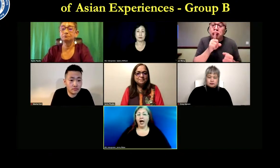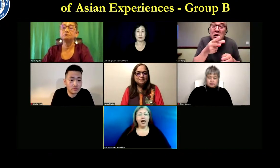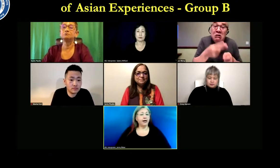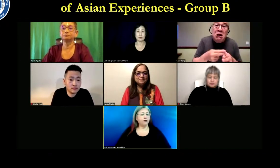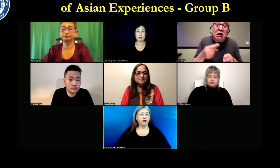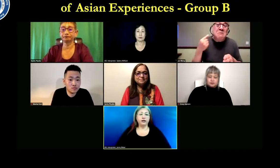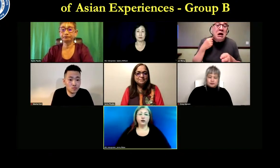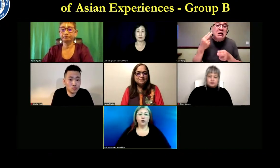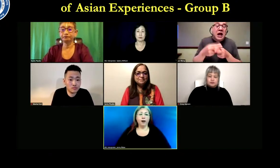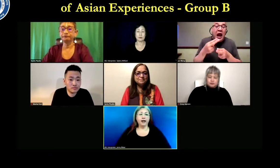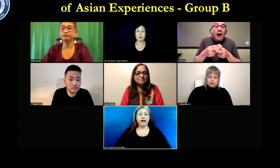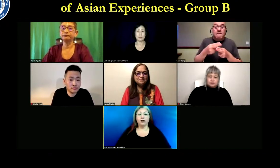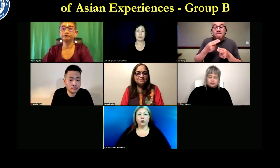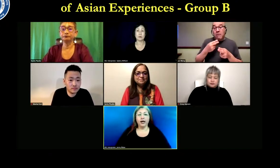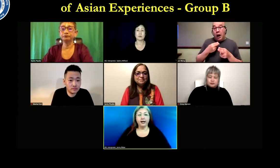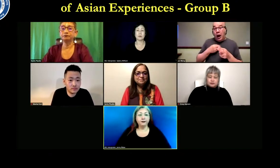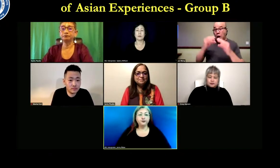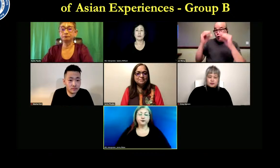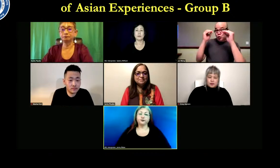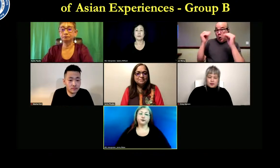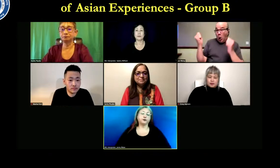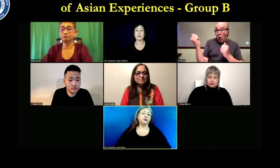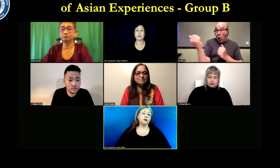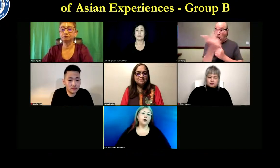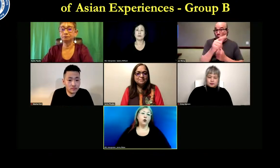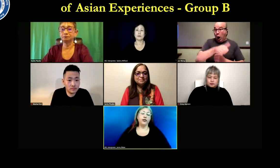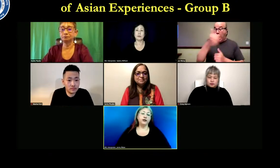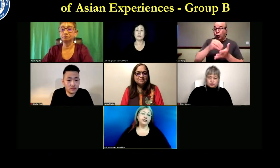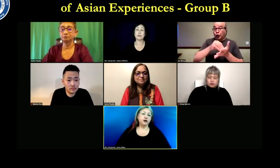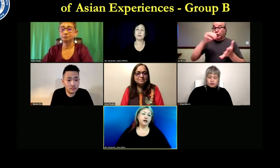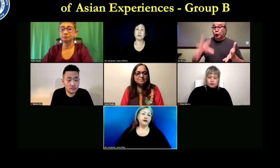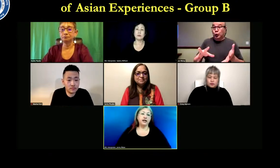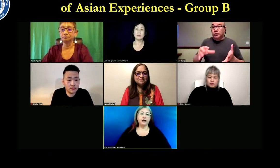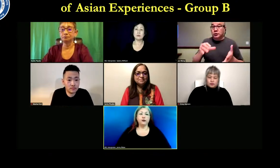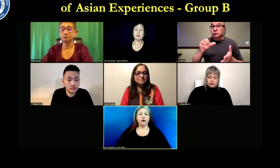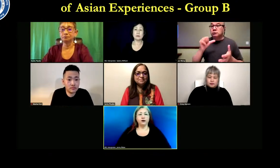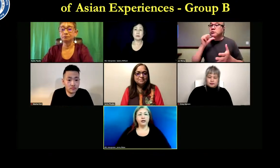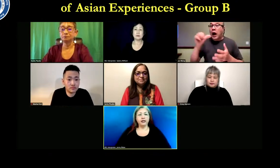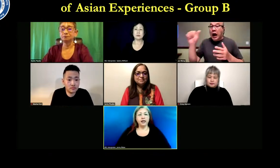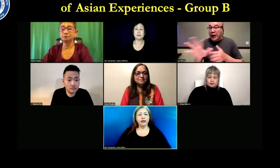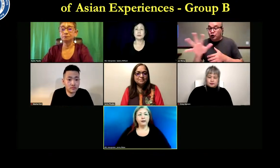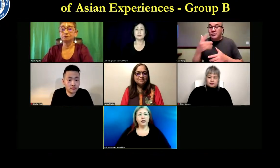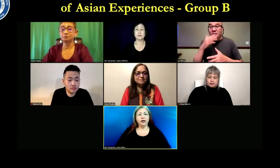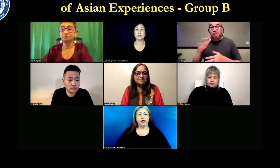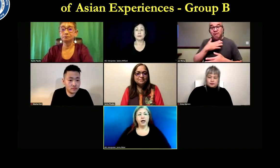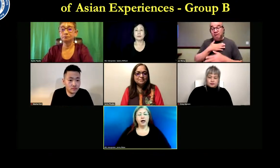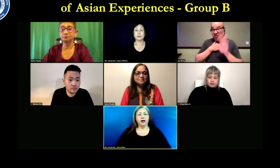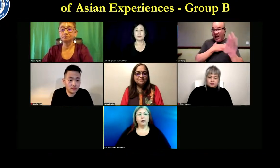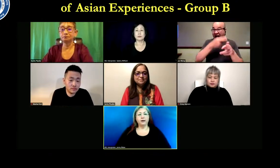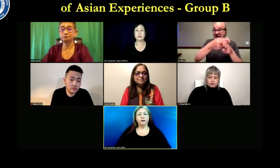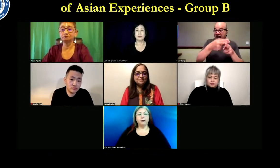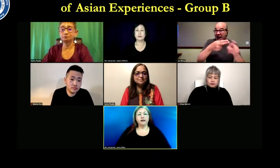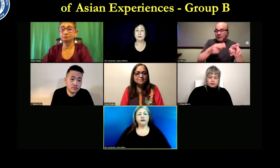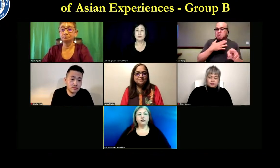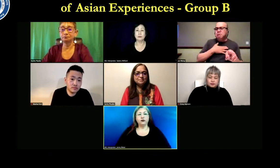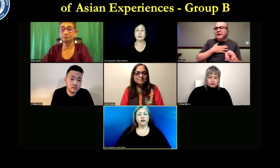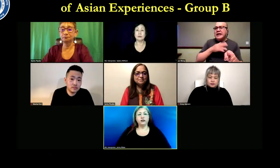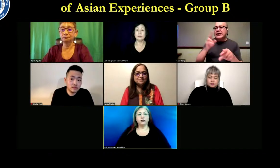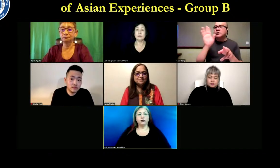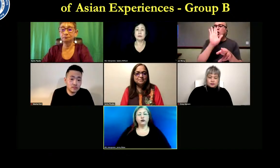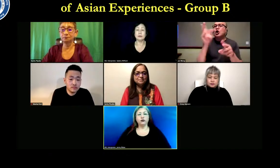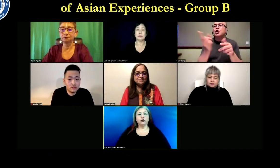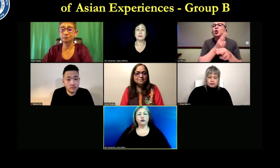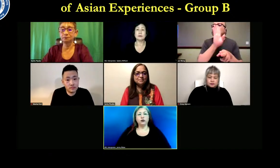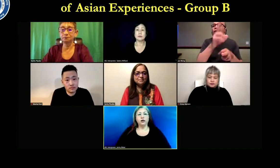But I really don't mind either way, whether it's their given name or their nickname. Many of the